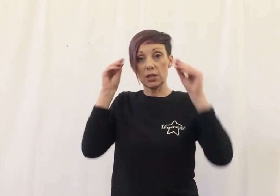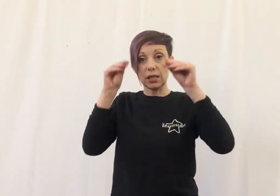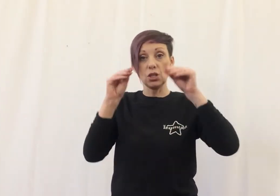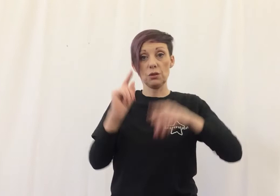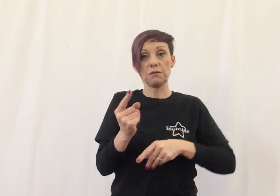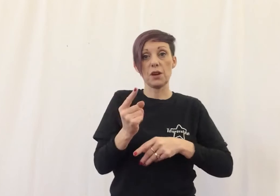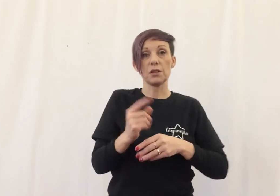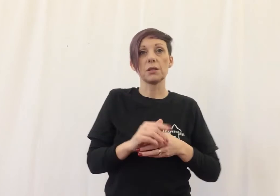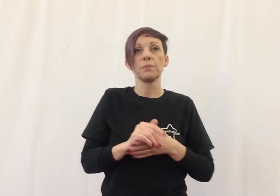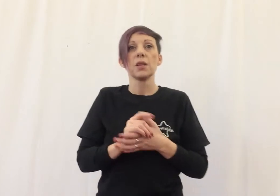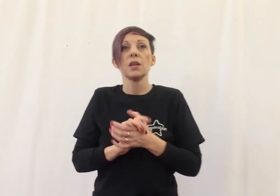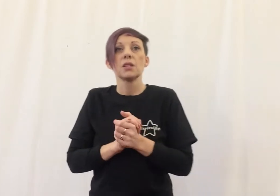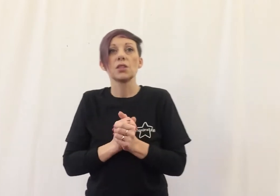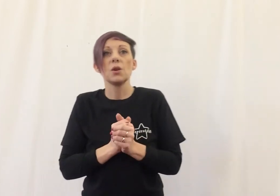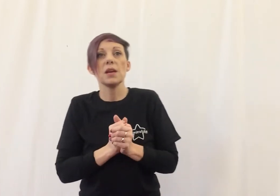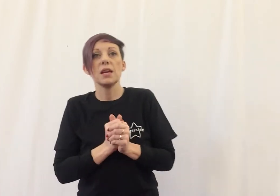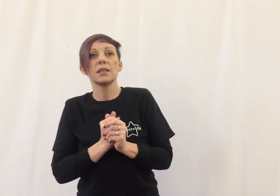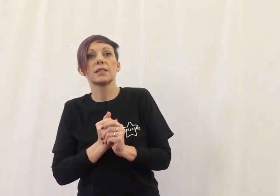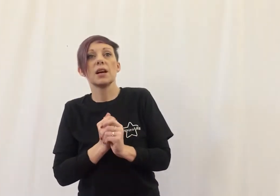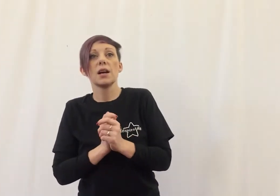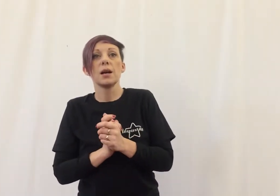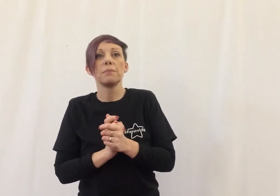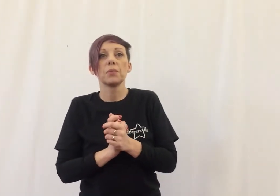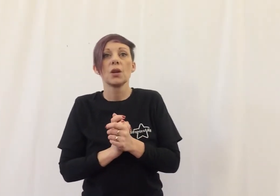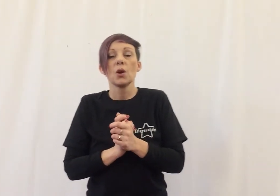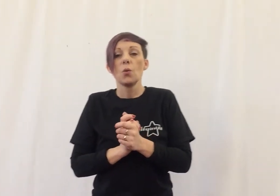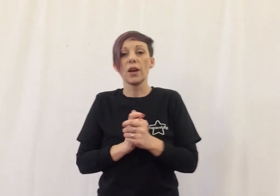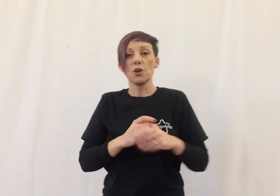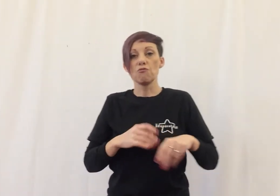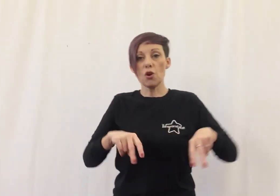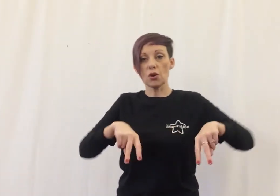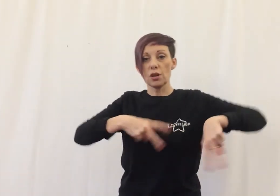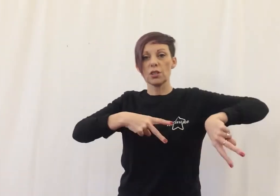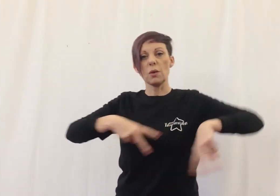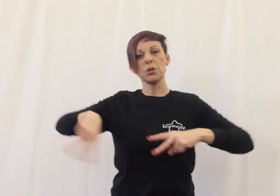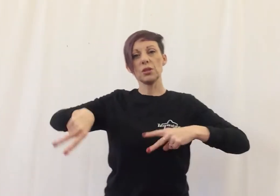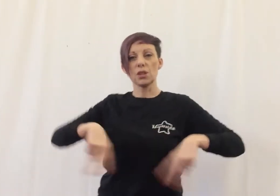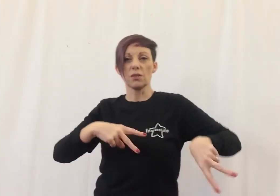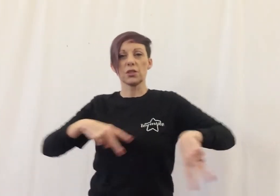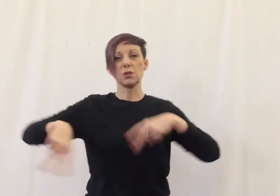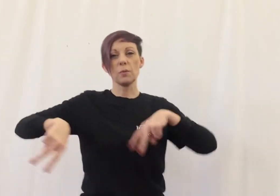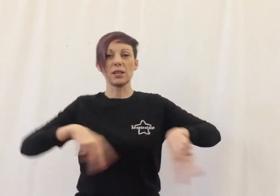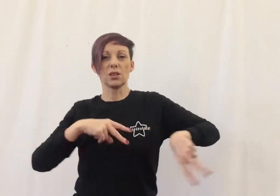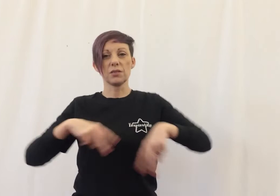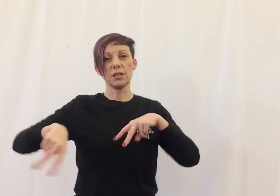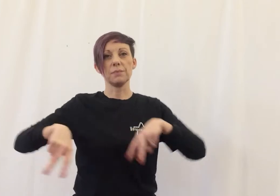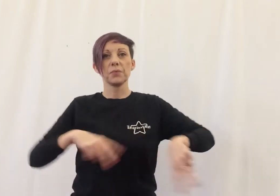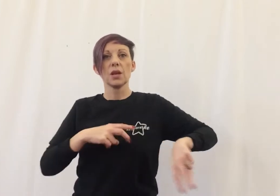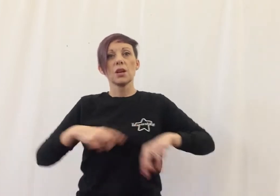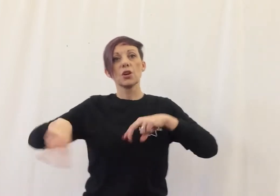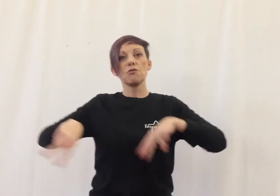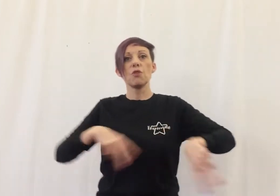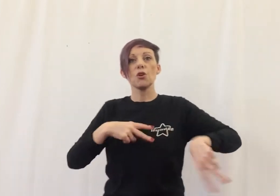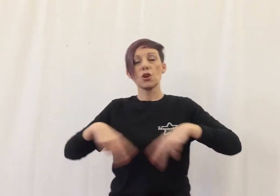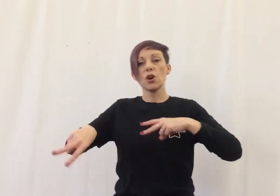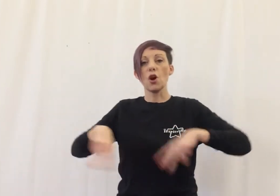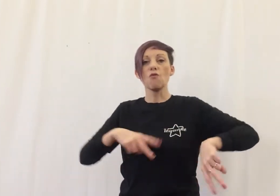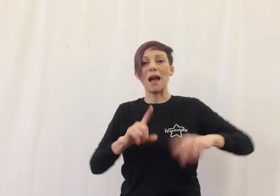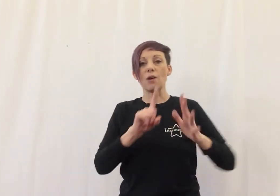teach you first. So it's, we're going to rock, so I'm doing dance because it's all about dancing. Going to rock around